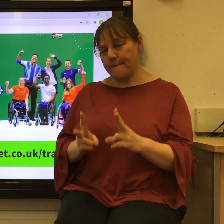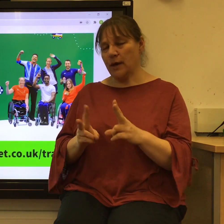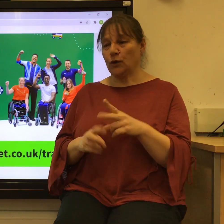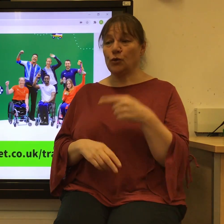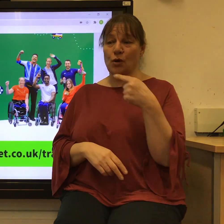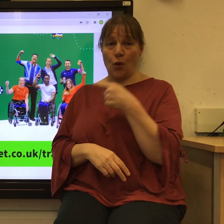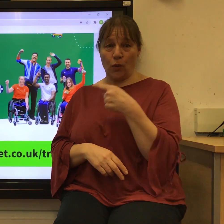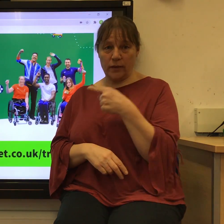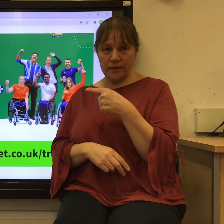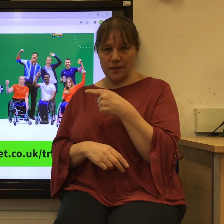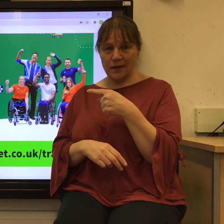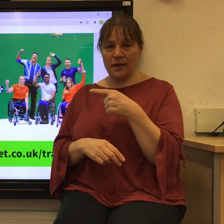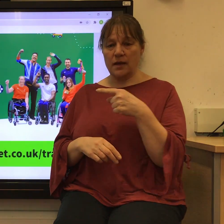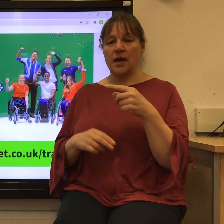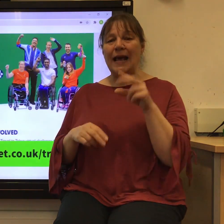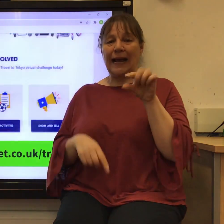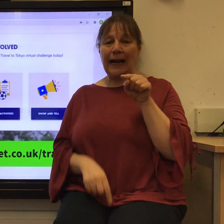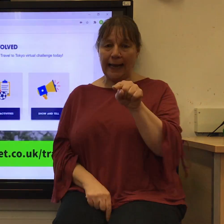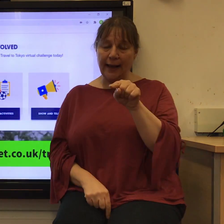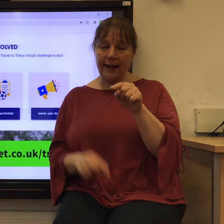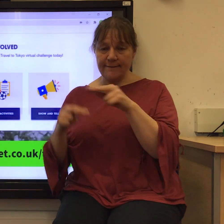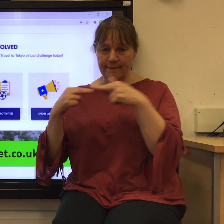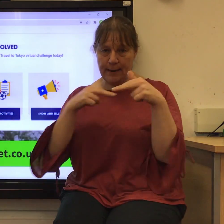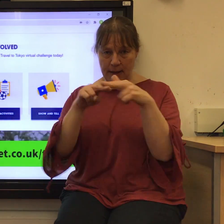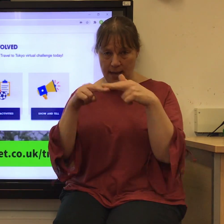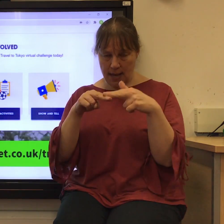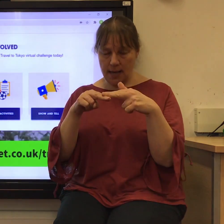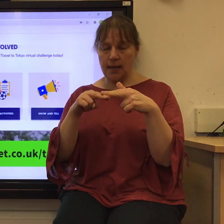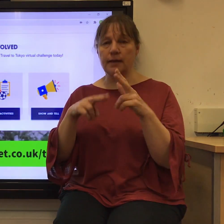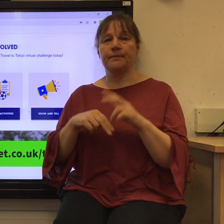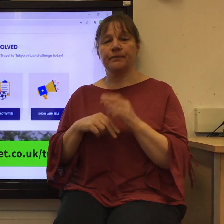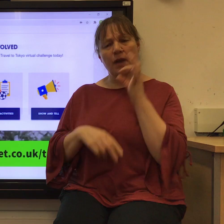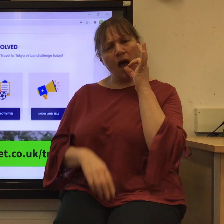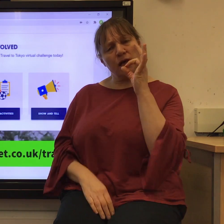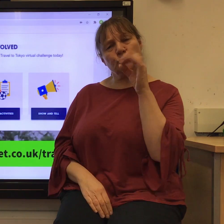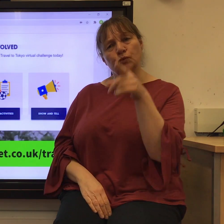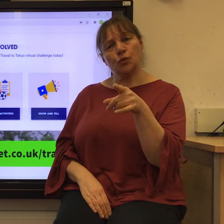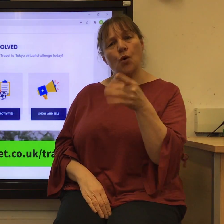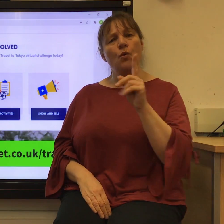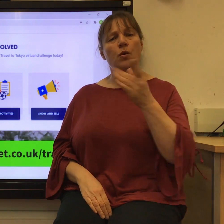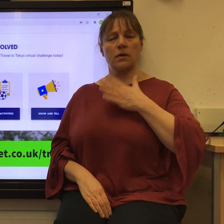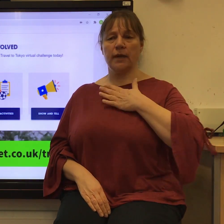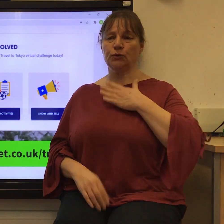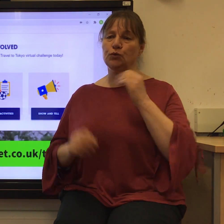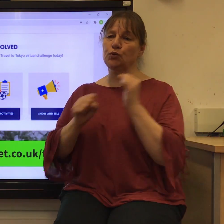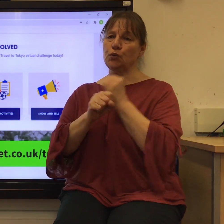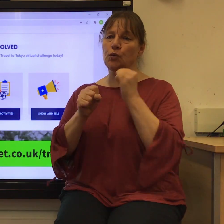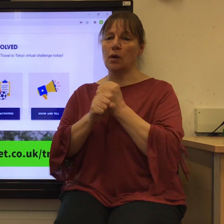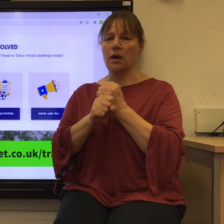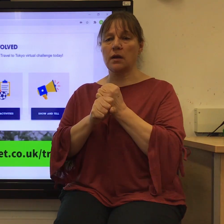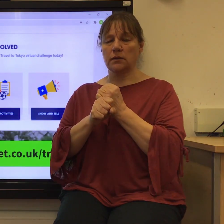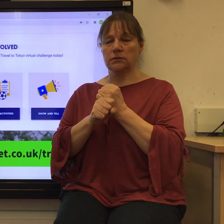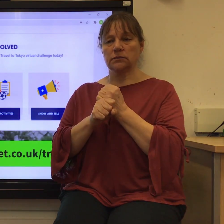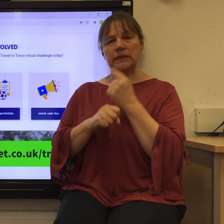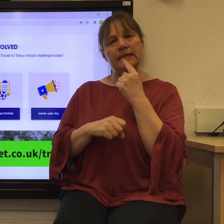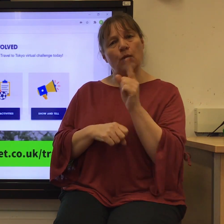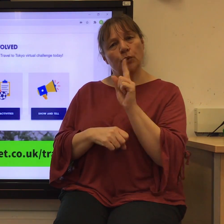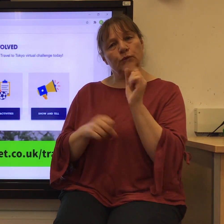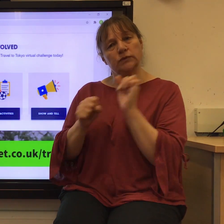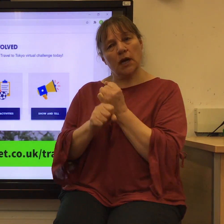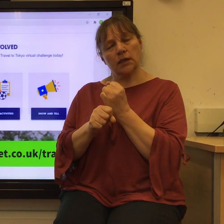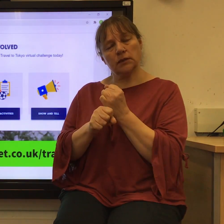getset.co.uk, then you click on Families, and it asks you what you'd like to do, and you need to log your